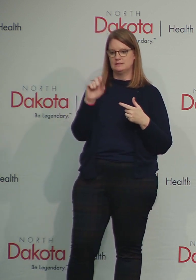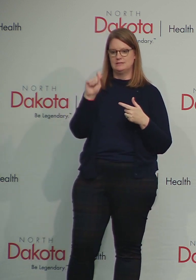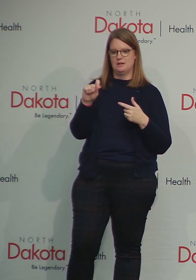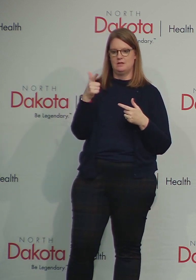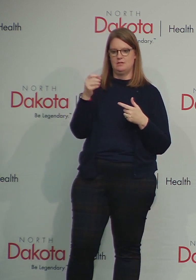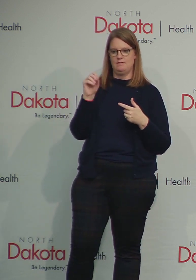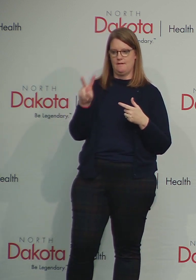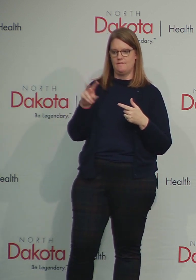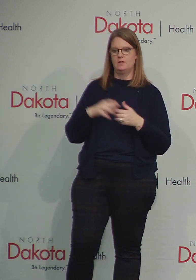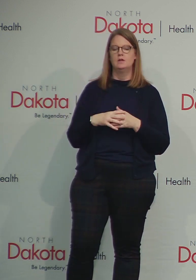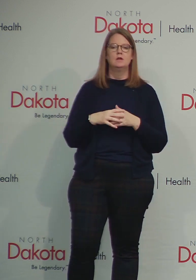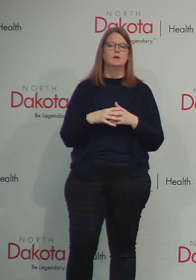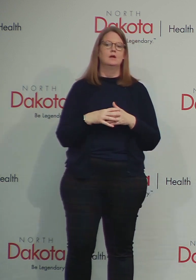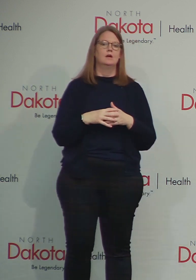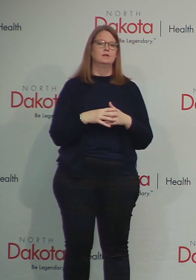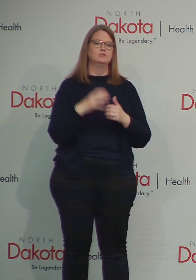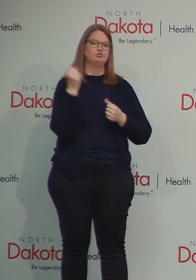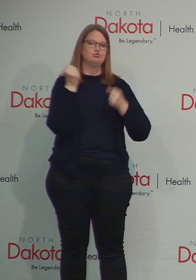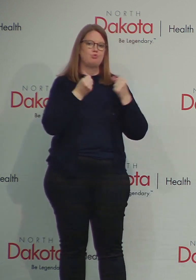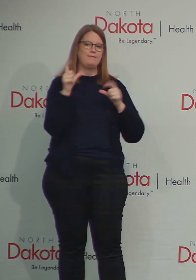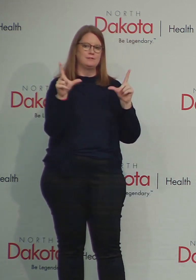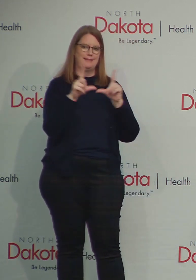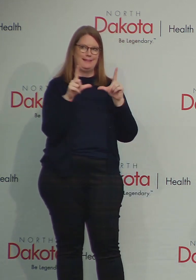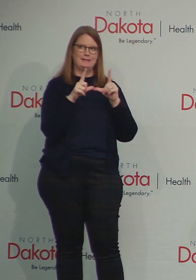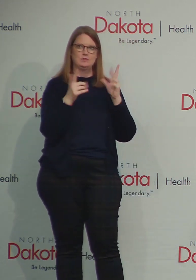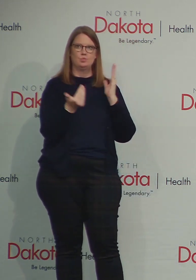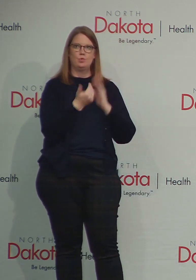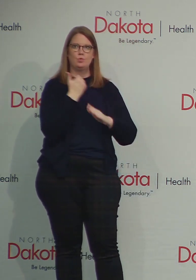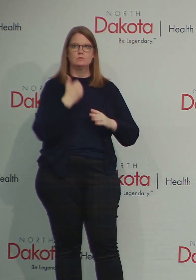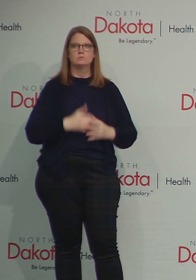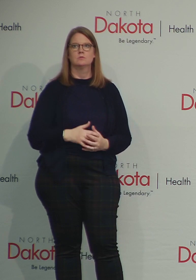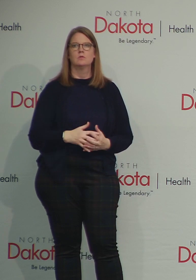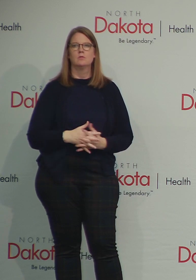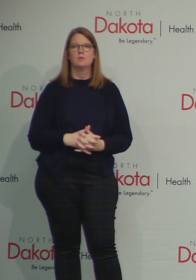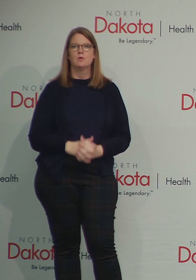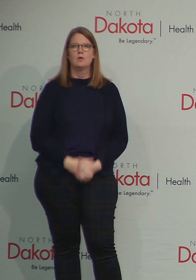ndresponse.gov. Next topic, driver's license renewals.